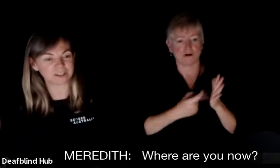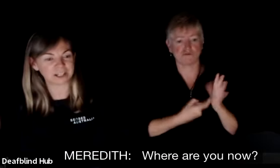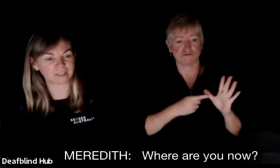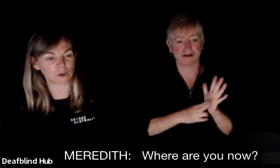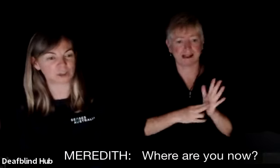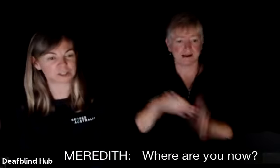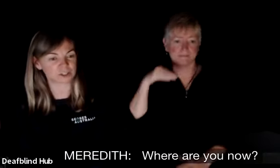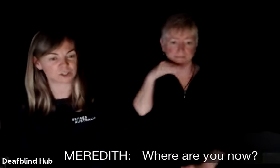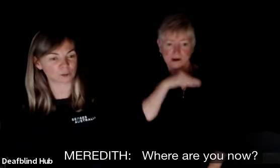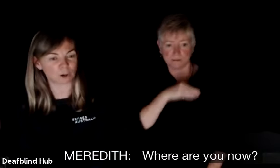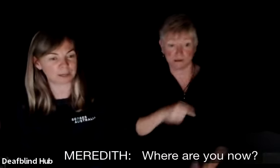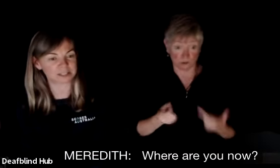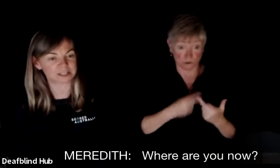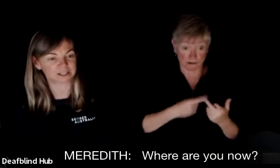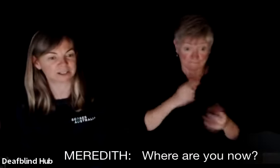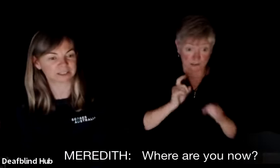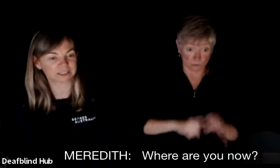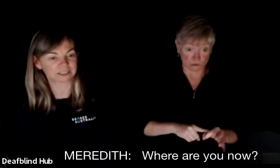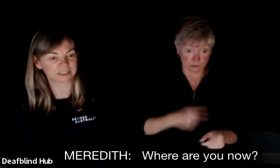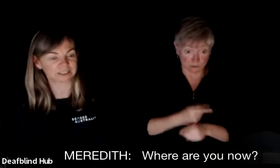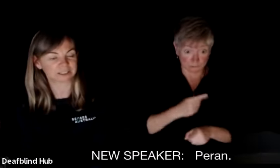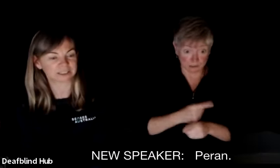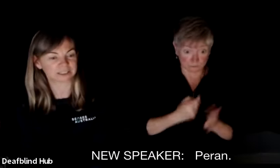you have any other questions or comments?